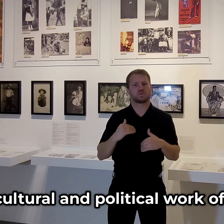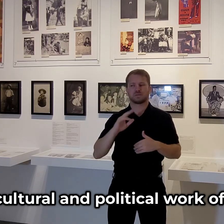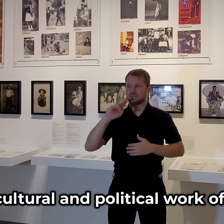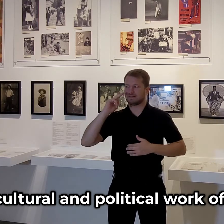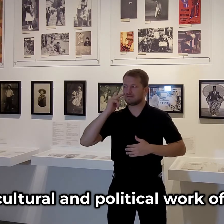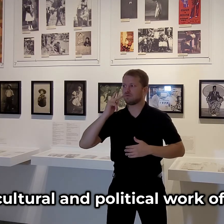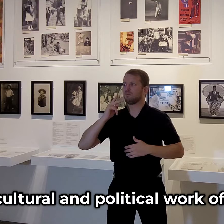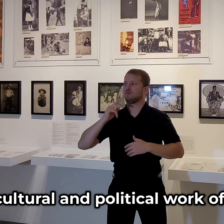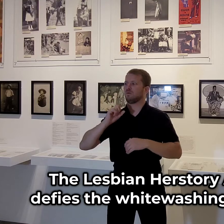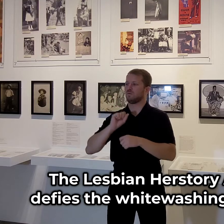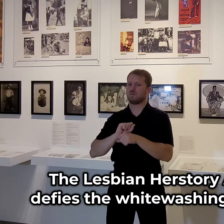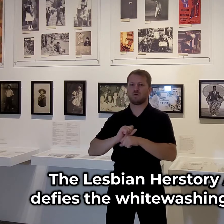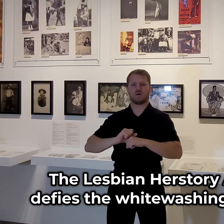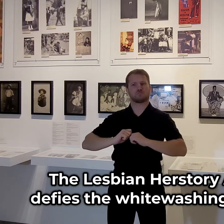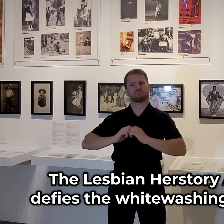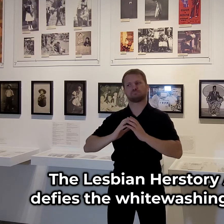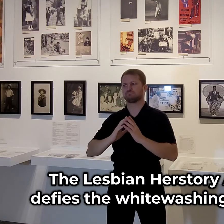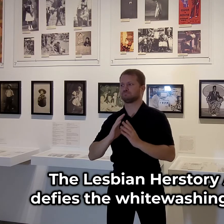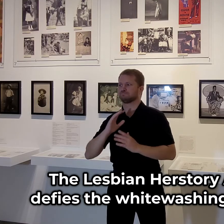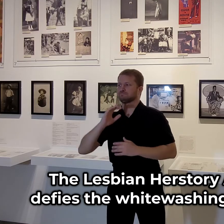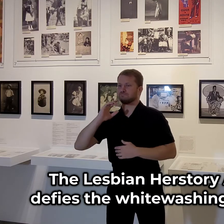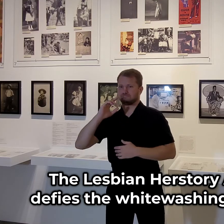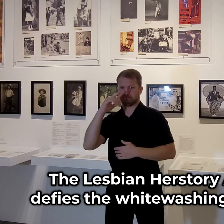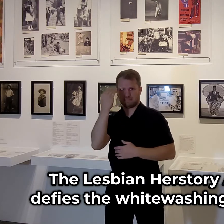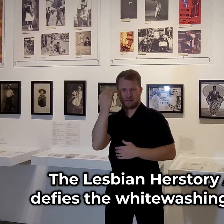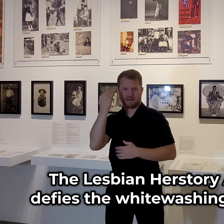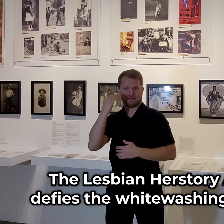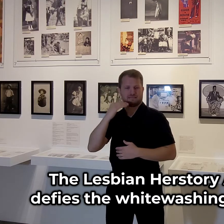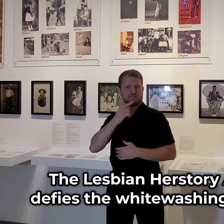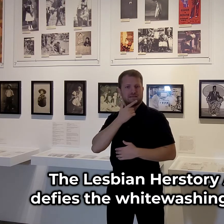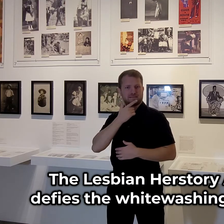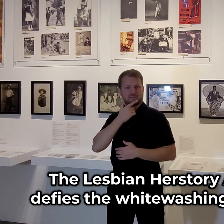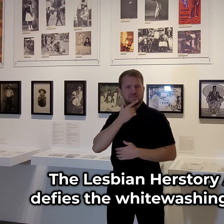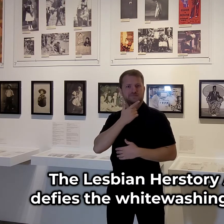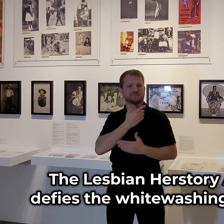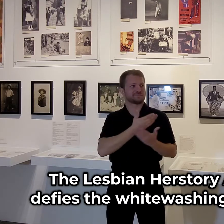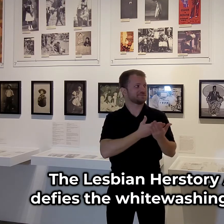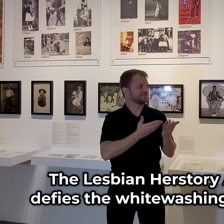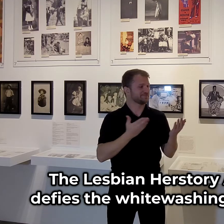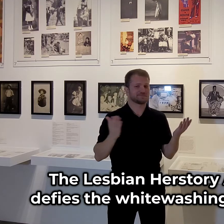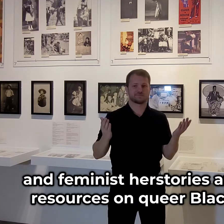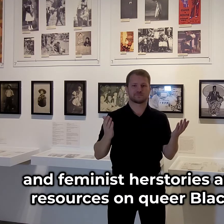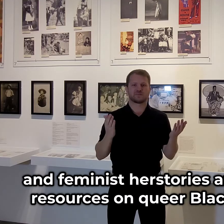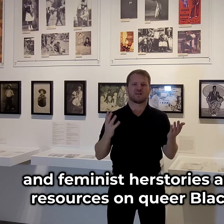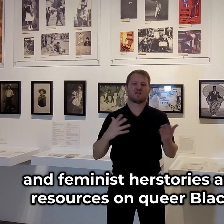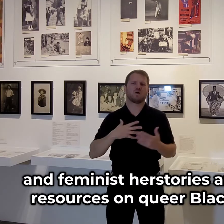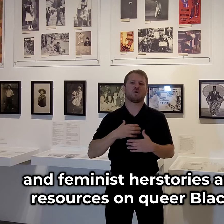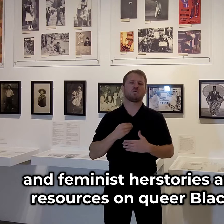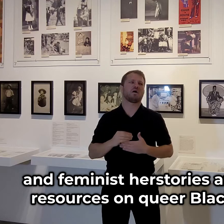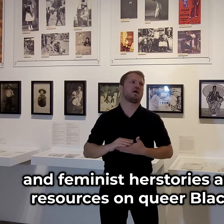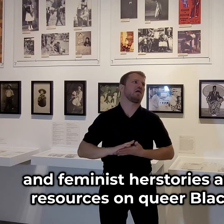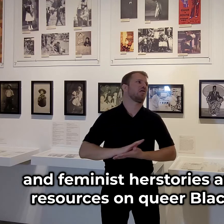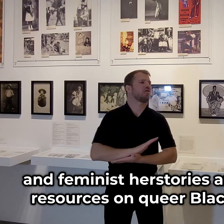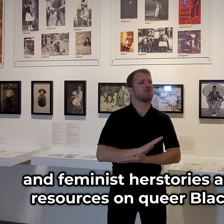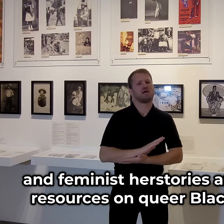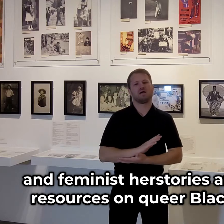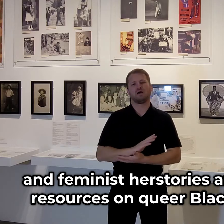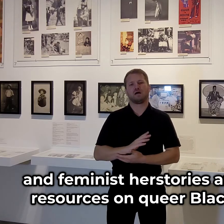lesbians, the Lesbian Her Story Archives defies the whitewashing of lesbian and feminist her stories and